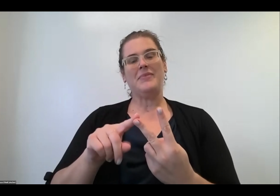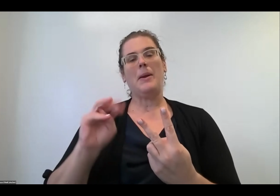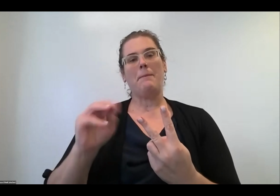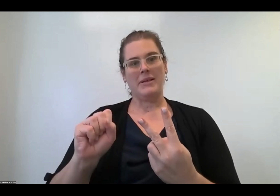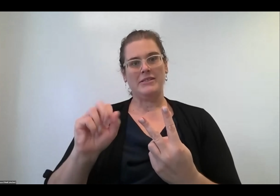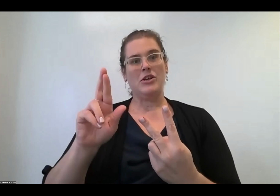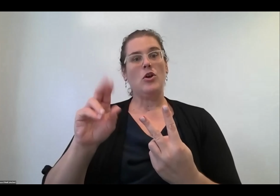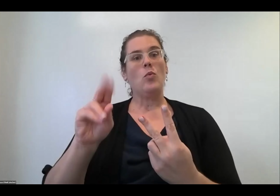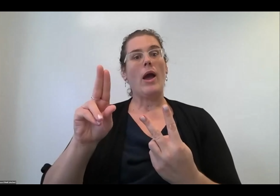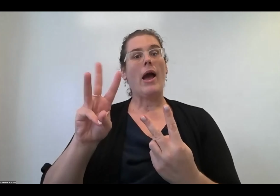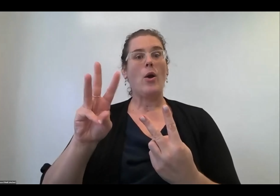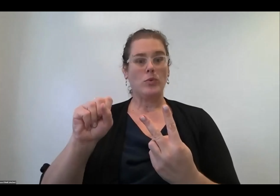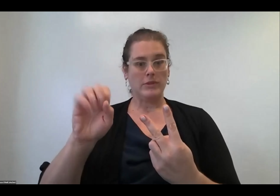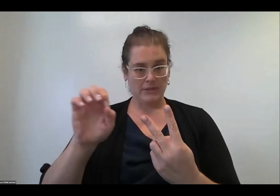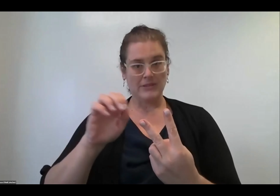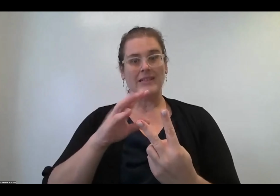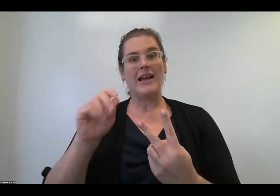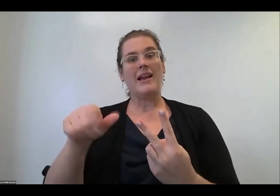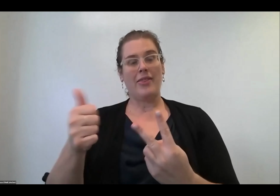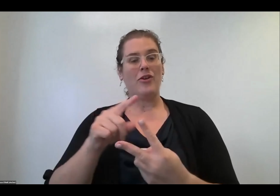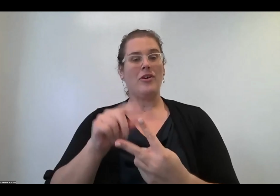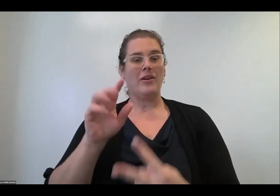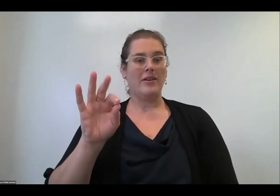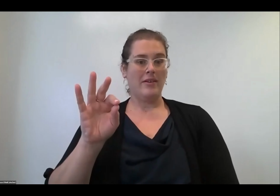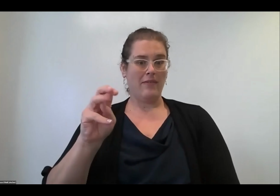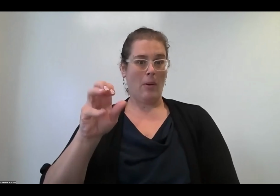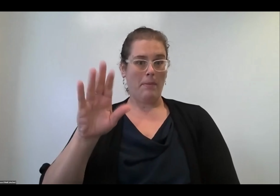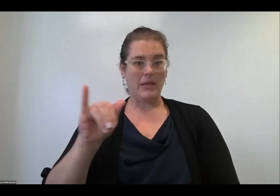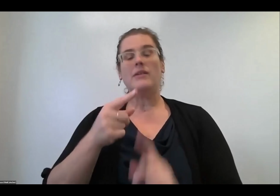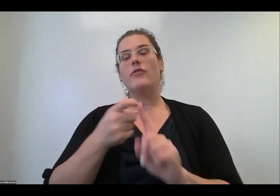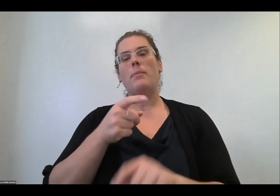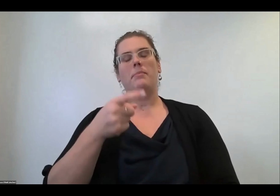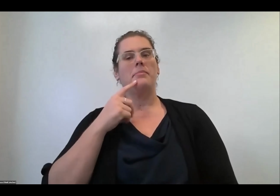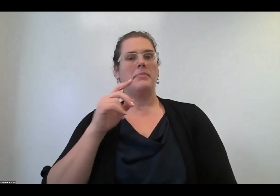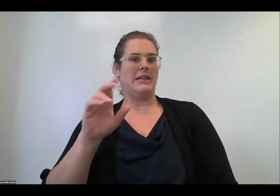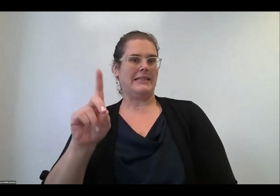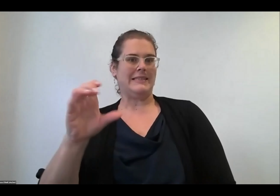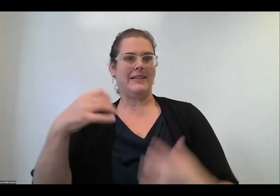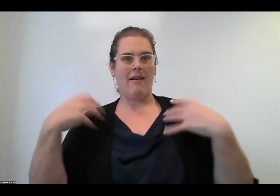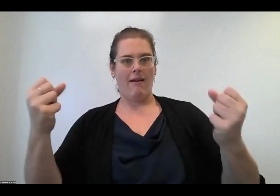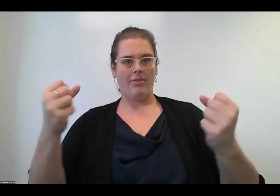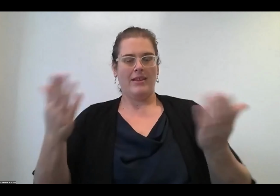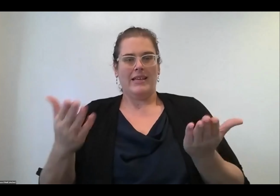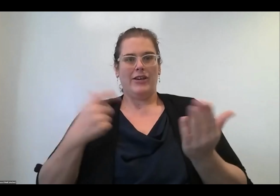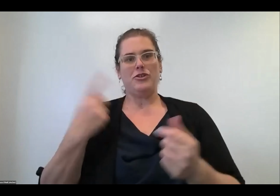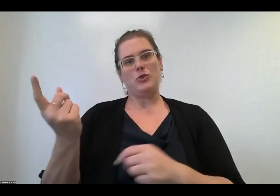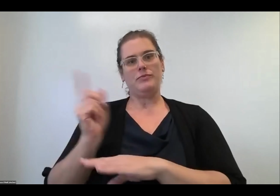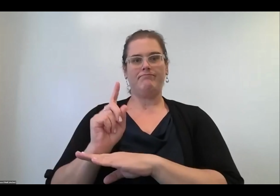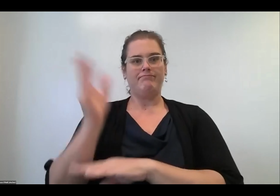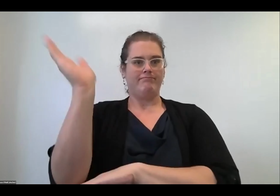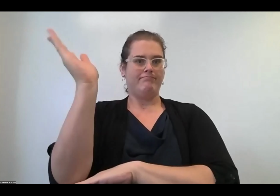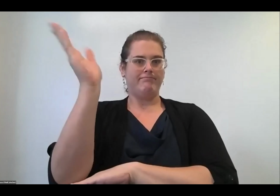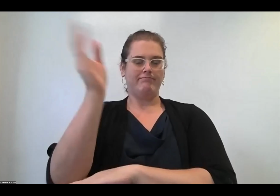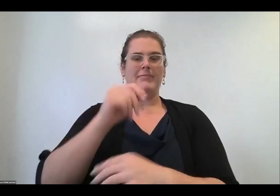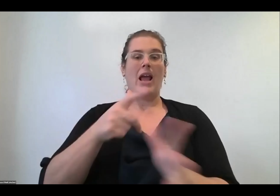sorry, Julia Rouse from DC Health, who are here to provide updates regarding, well, updates